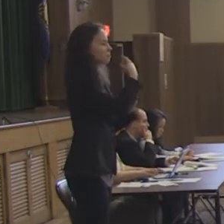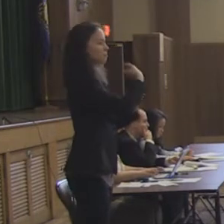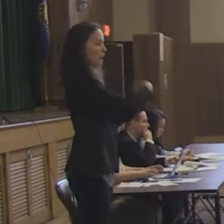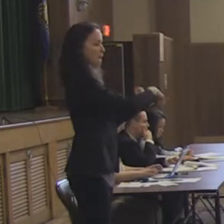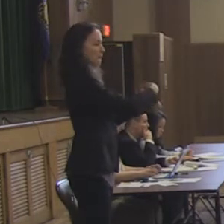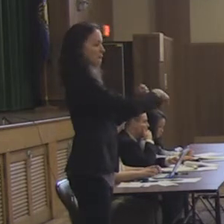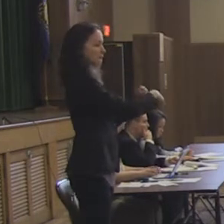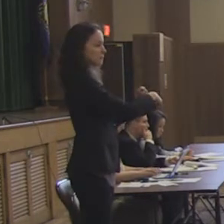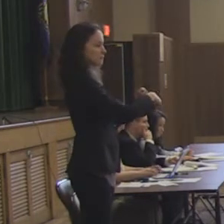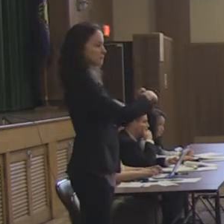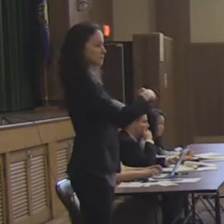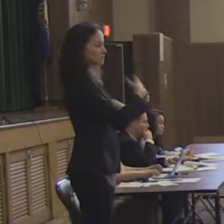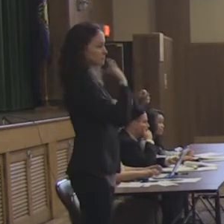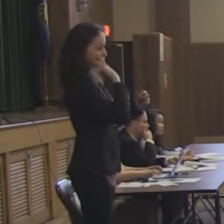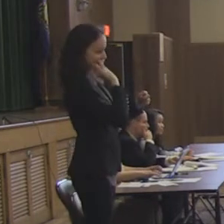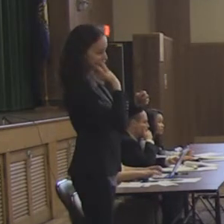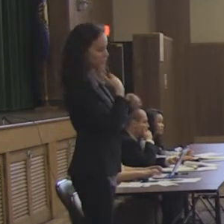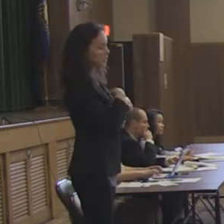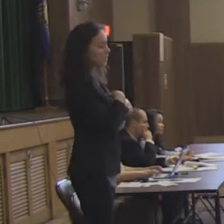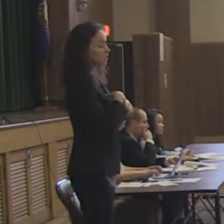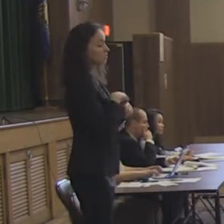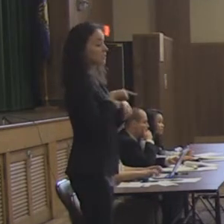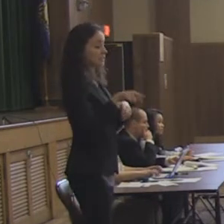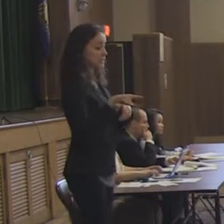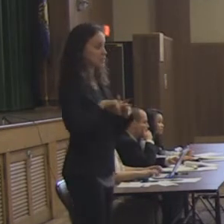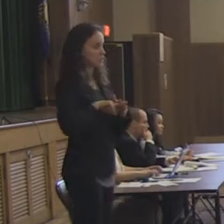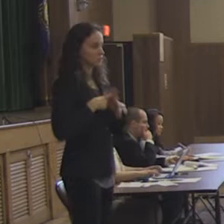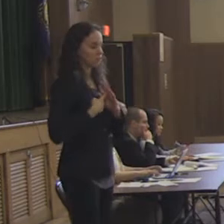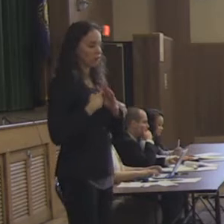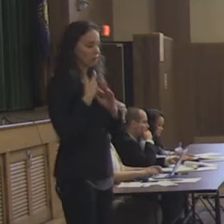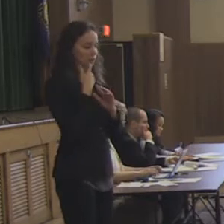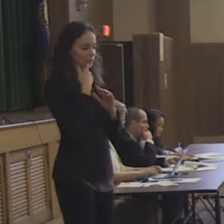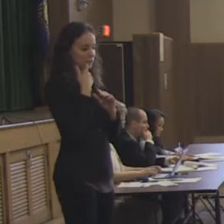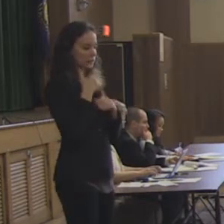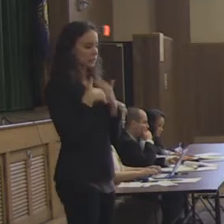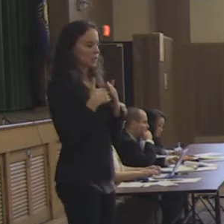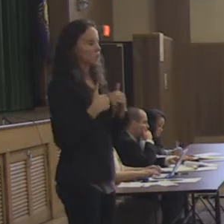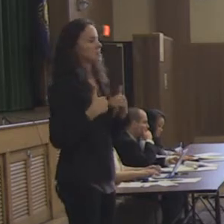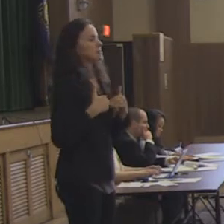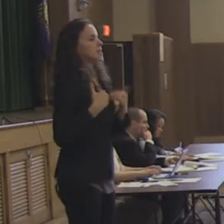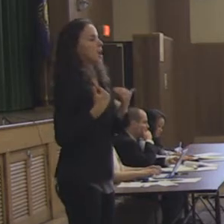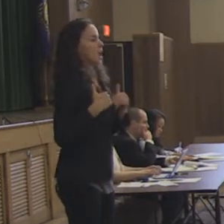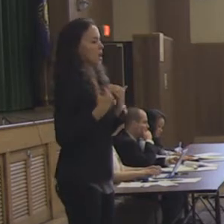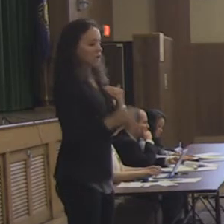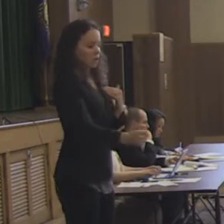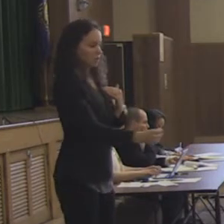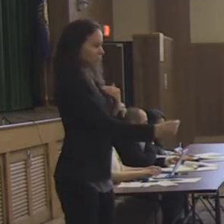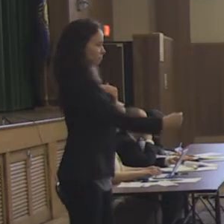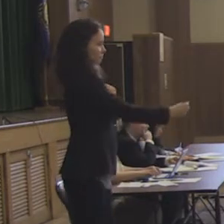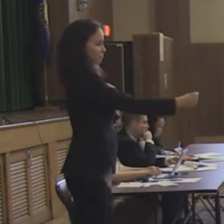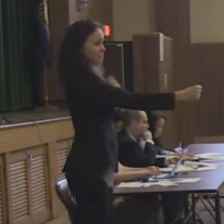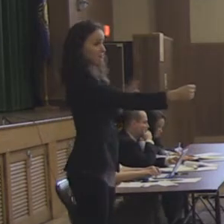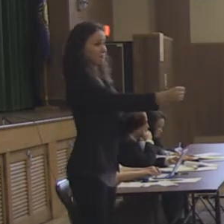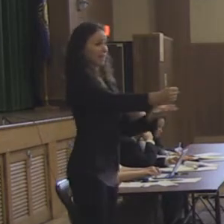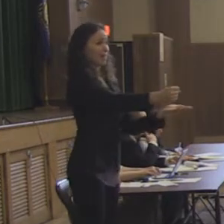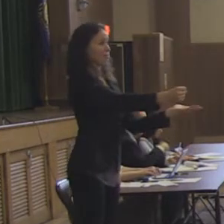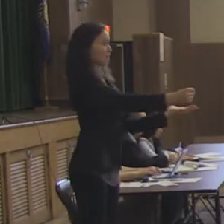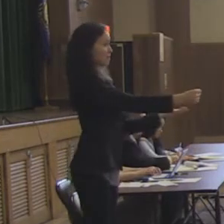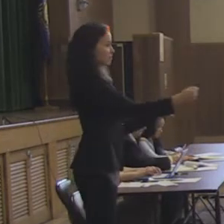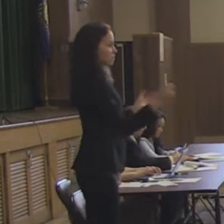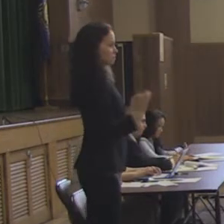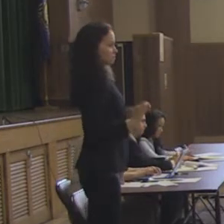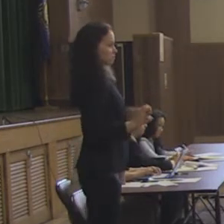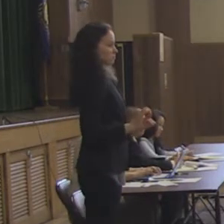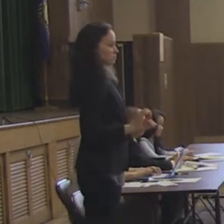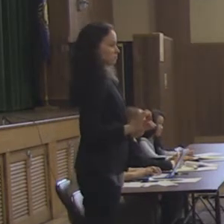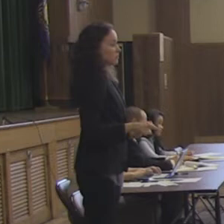But when he started using it first, he was very young and there was no place for him. He was about